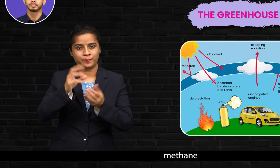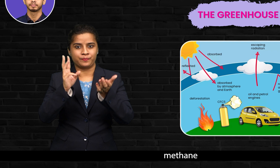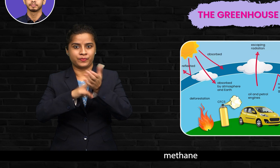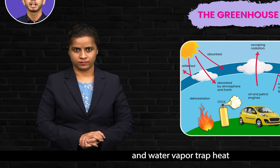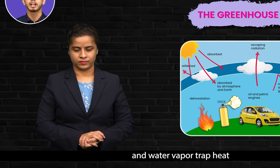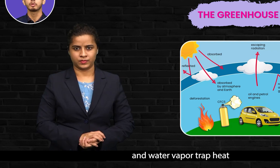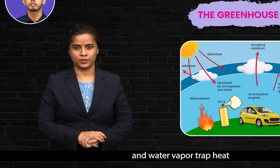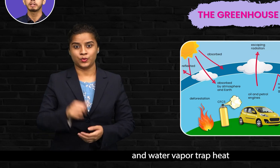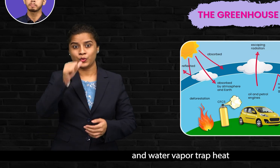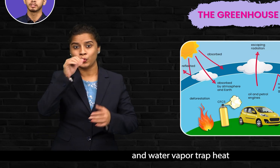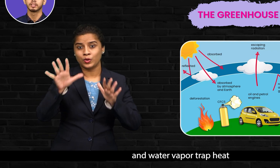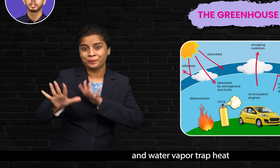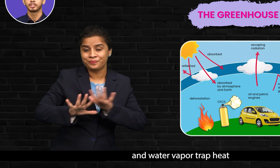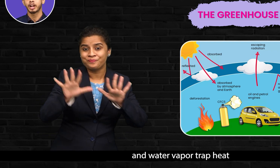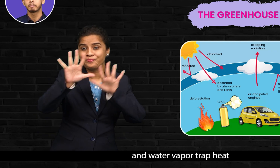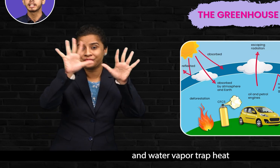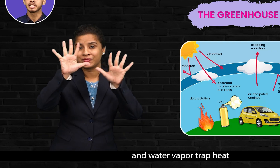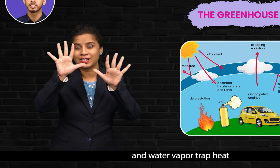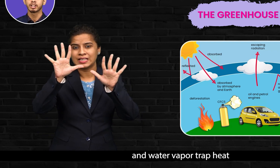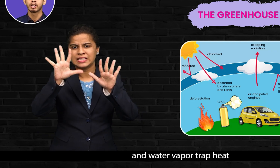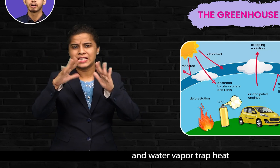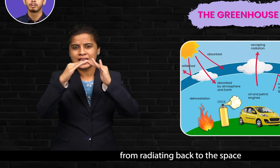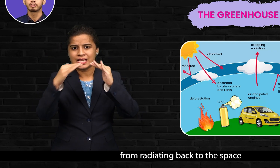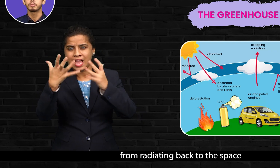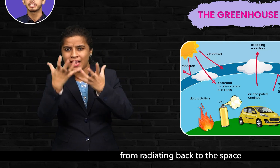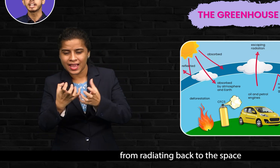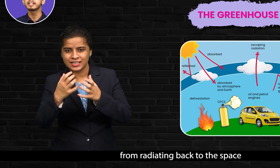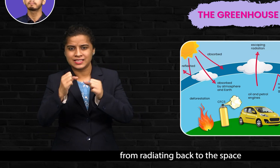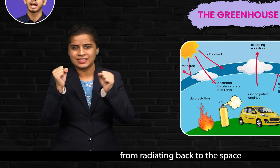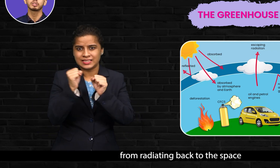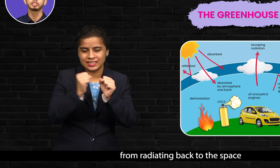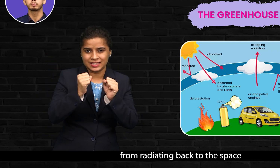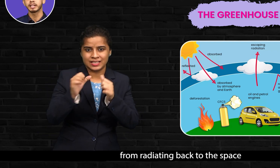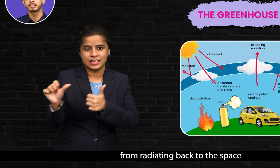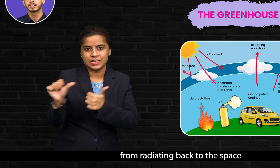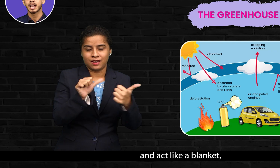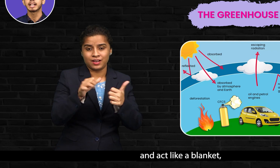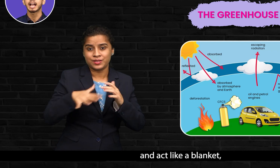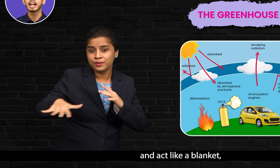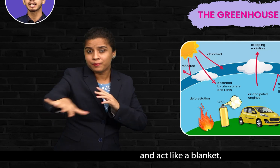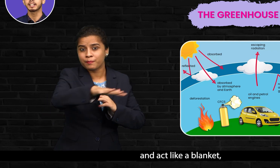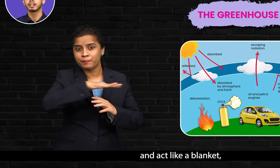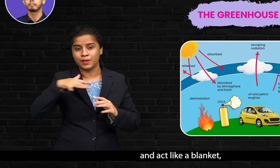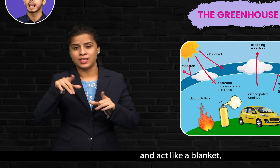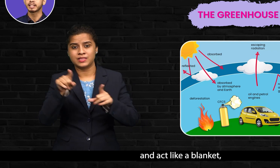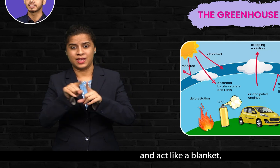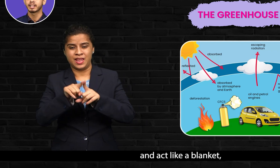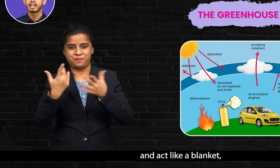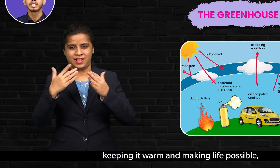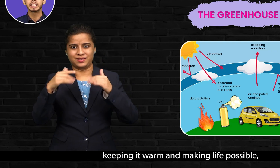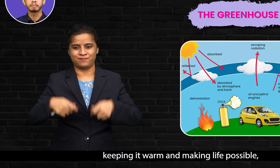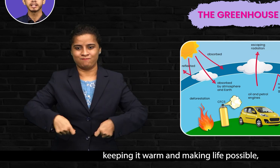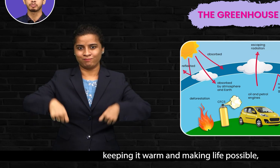methane, and water vapor, trap heat from radiating back to the space and act like a